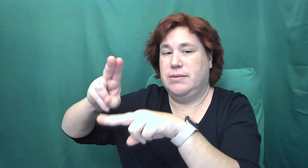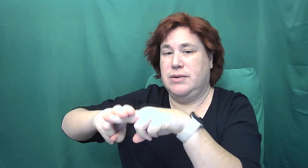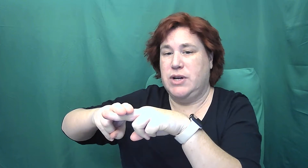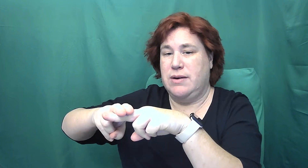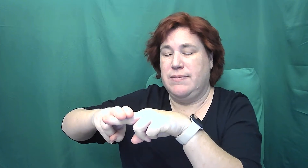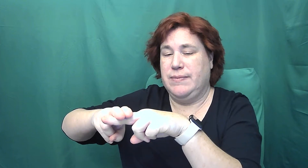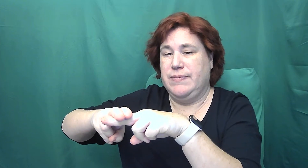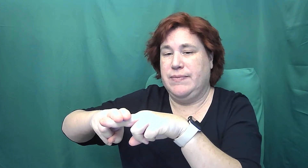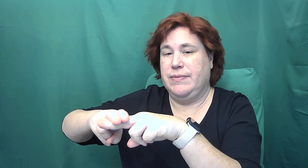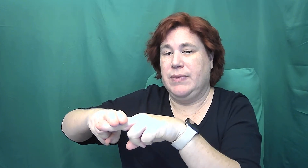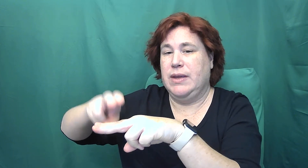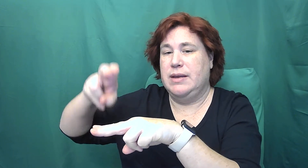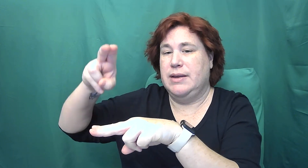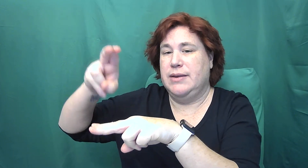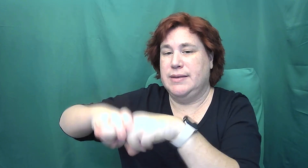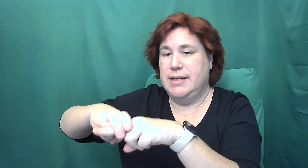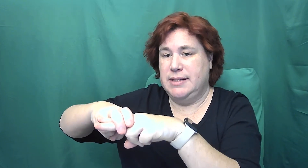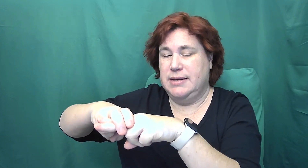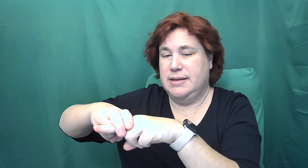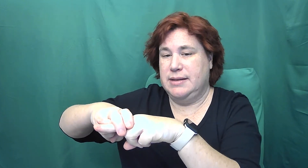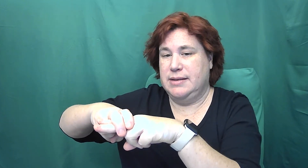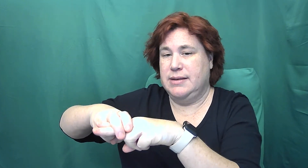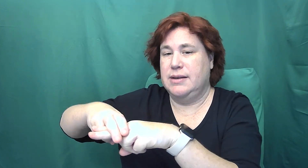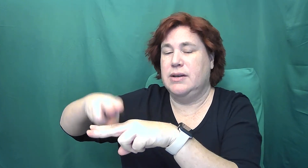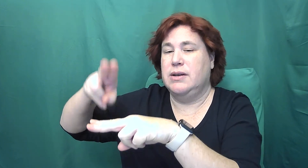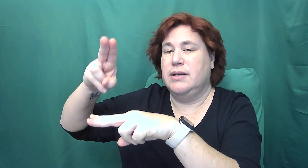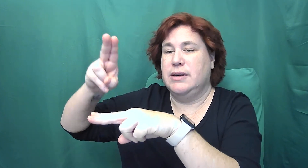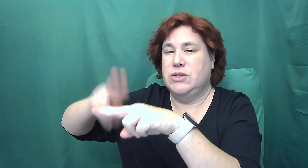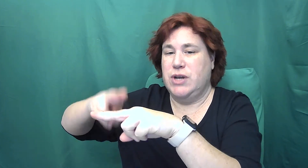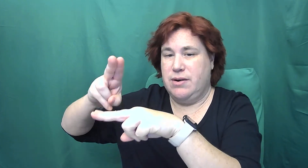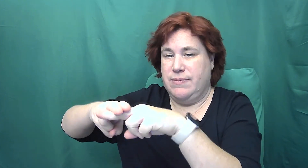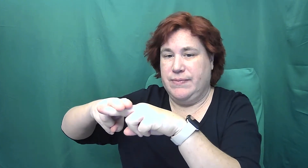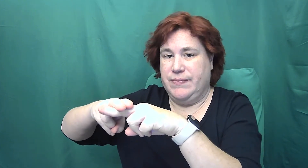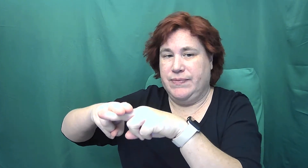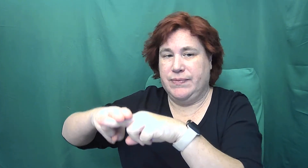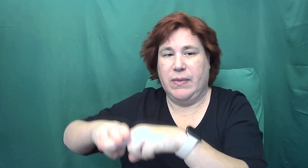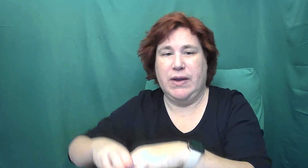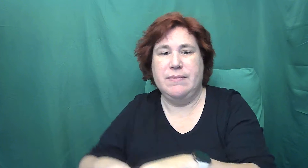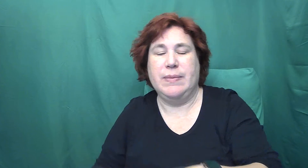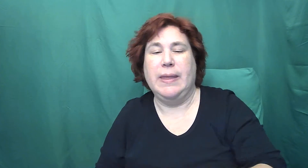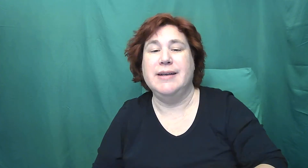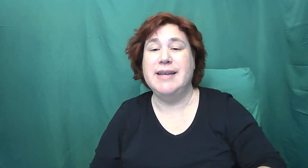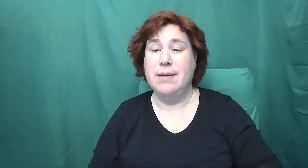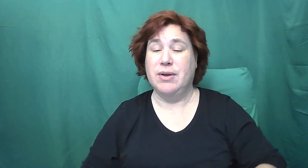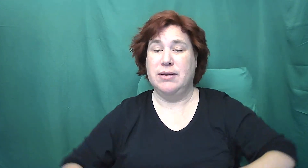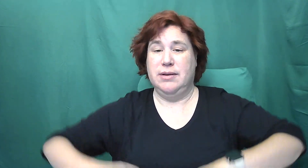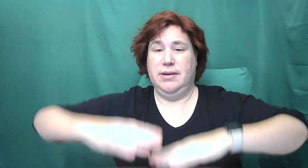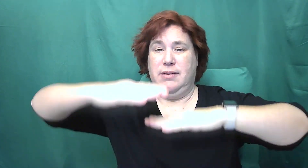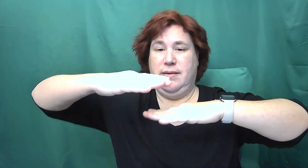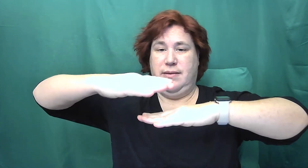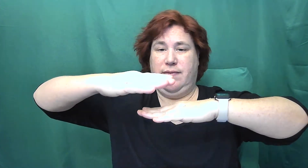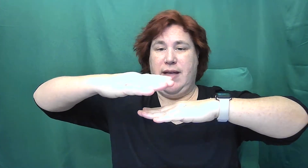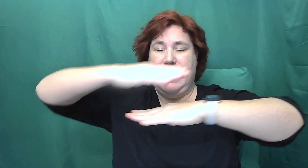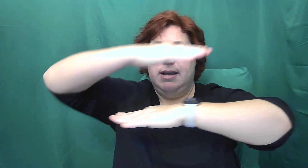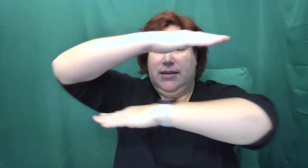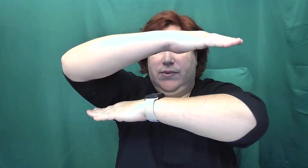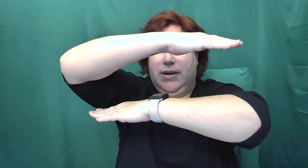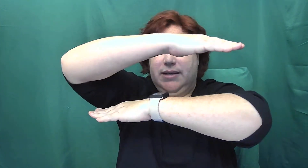Chair. Sit, chair. Okay. Table. Flat hands, one on top of the